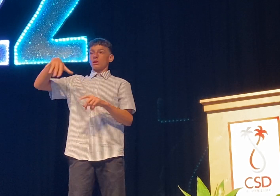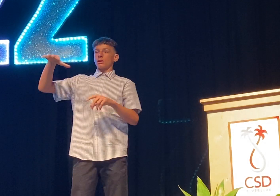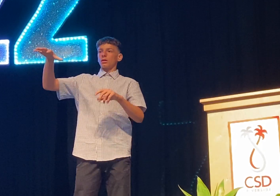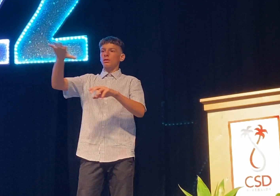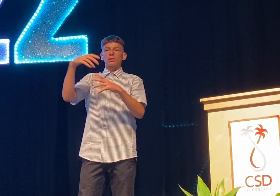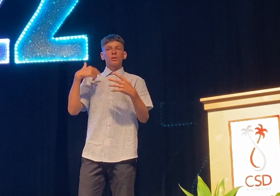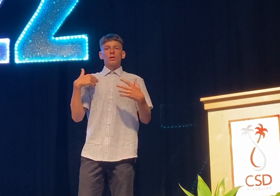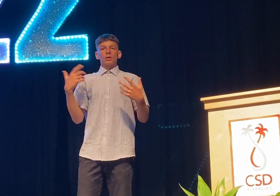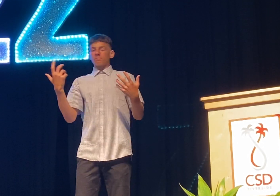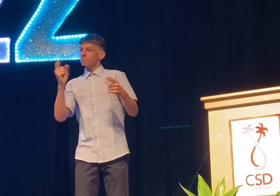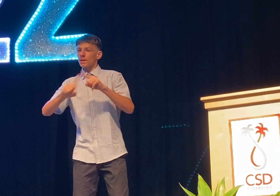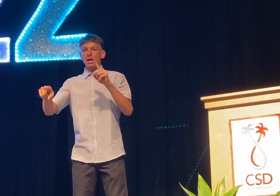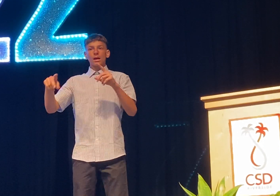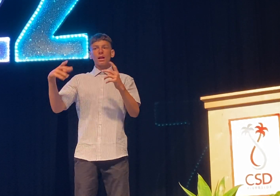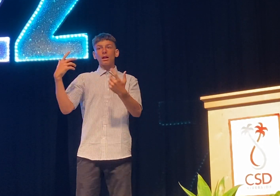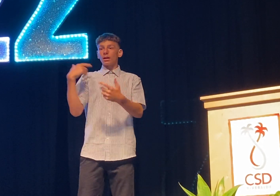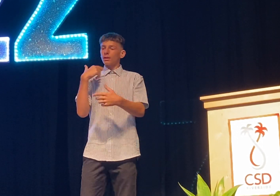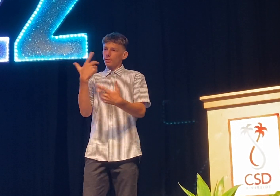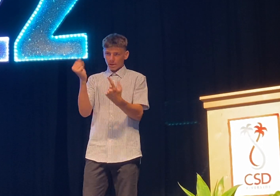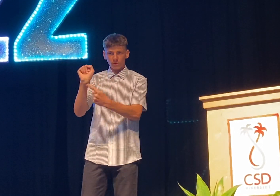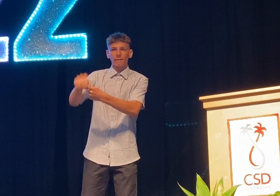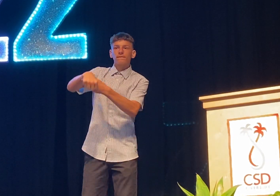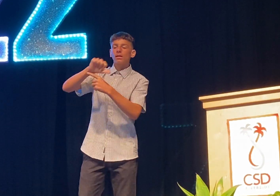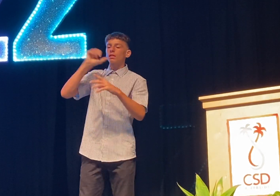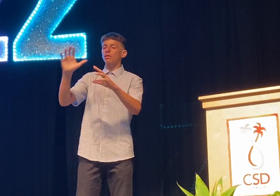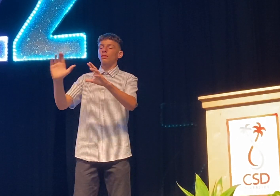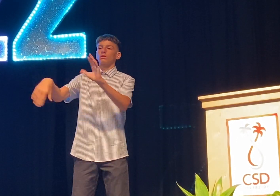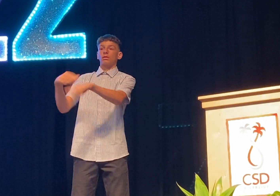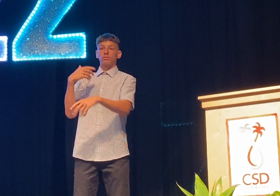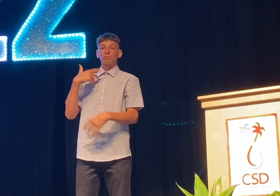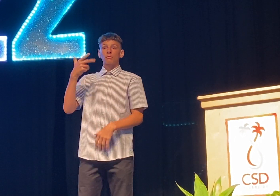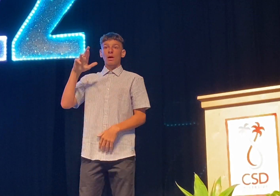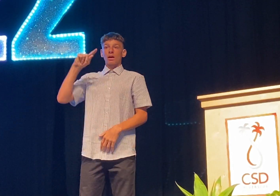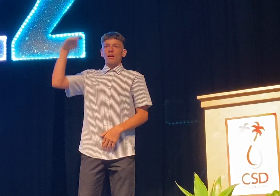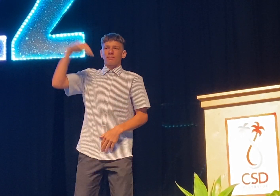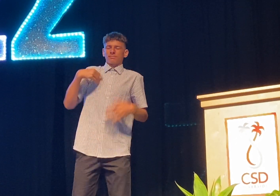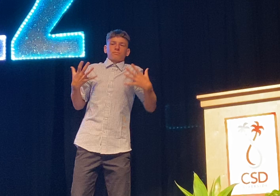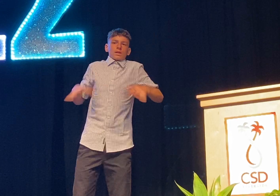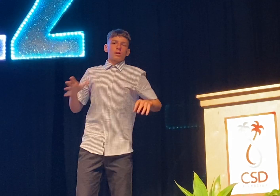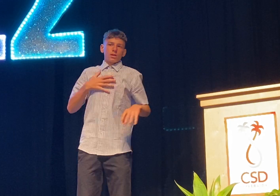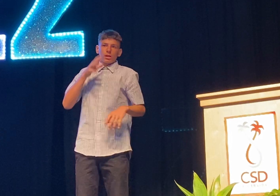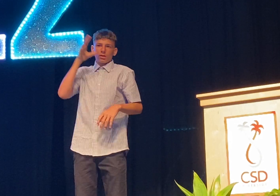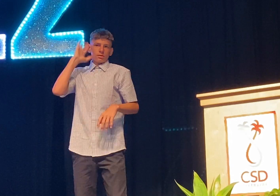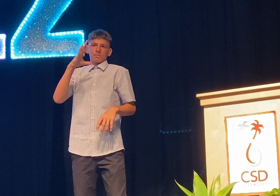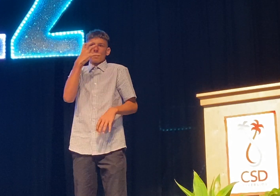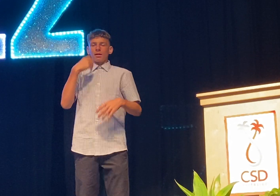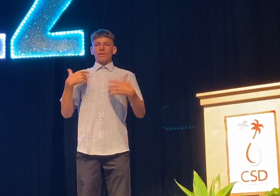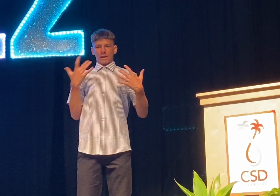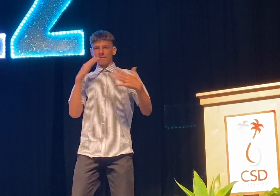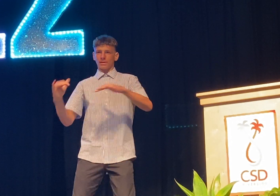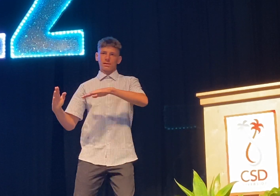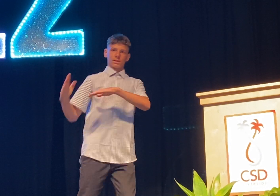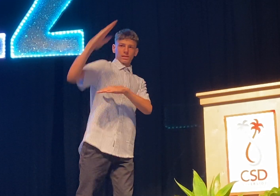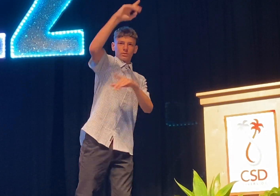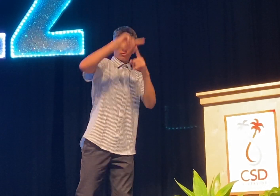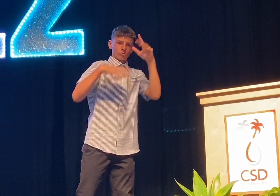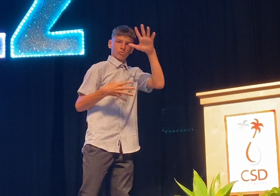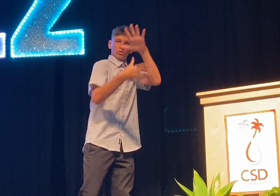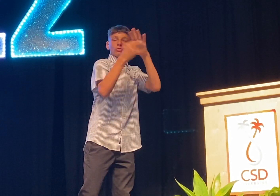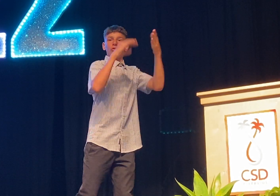history or whatever needs to be done, and I struggle with it, I overcome any obstacle. I don't want to see my grades drop, my parents would be mad. I